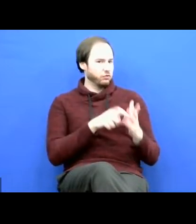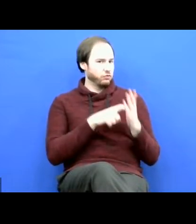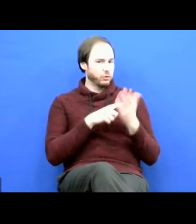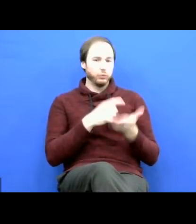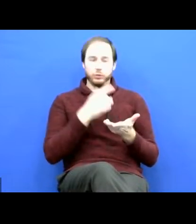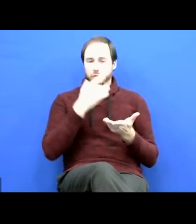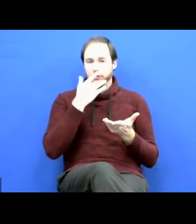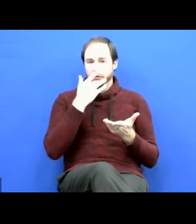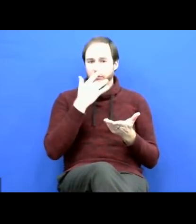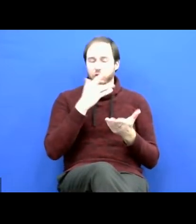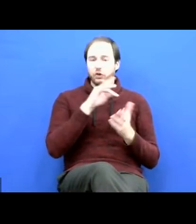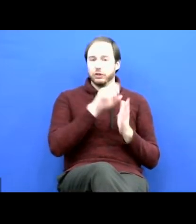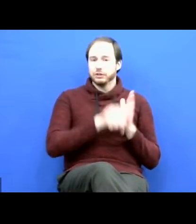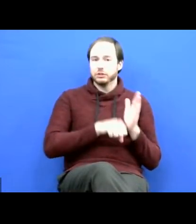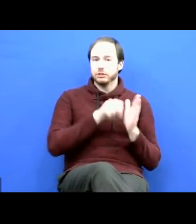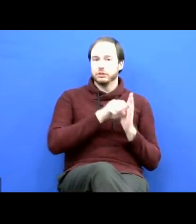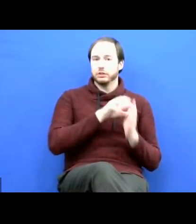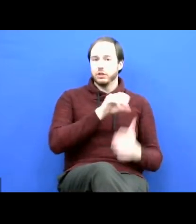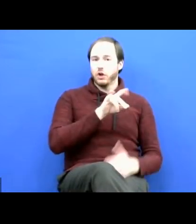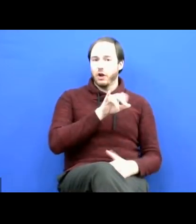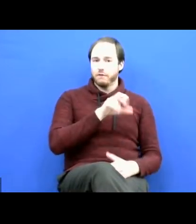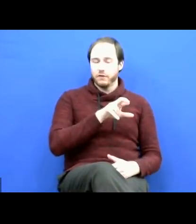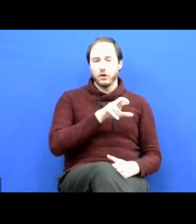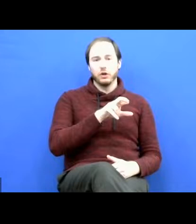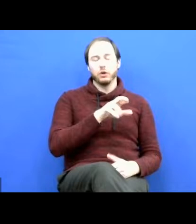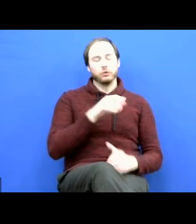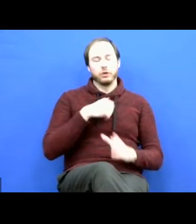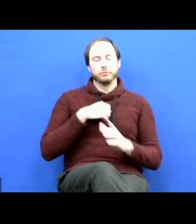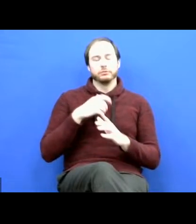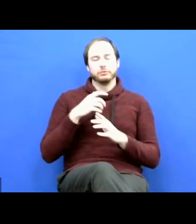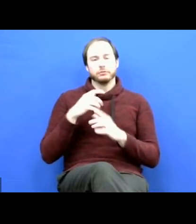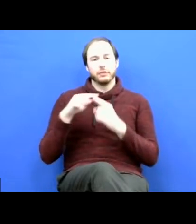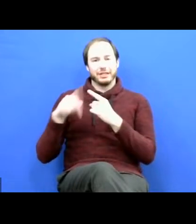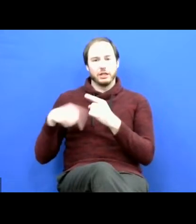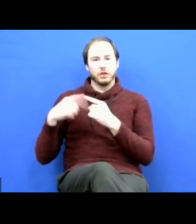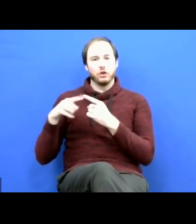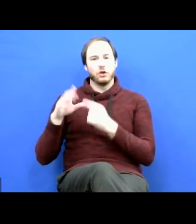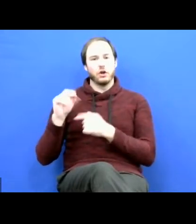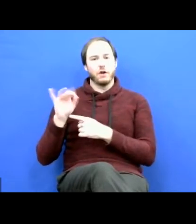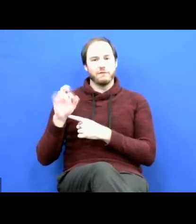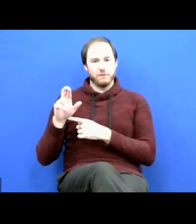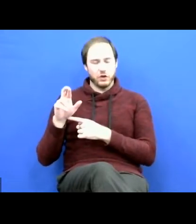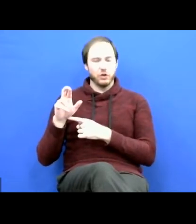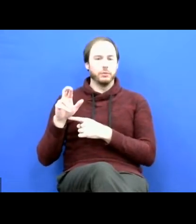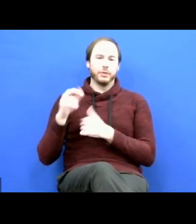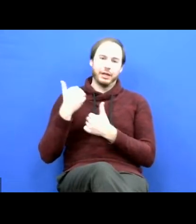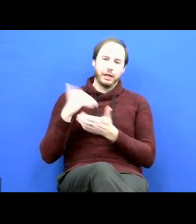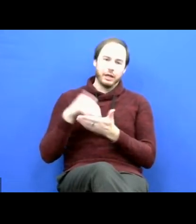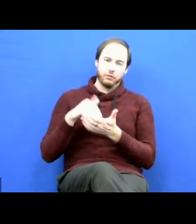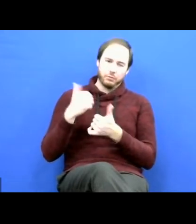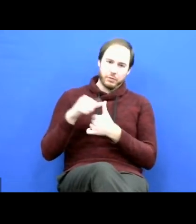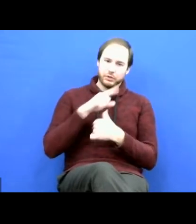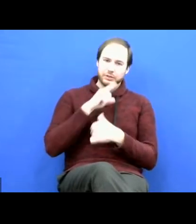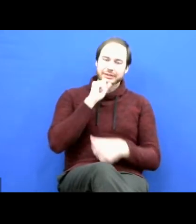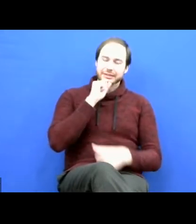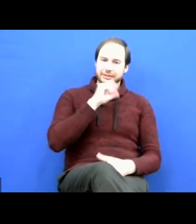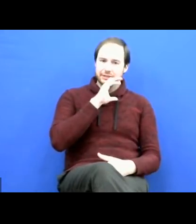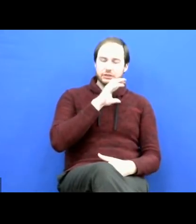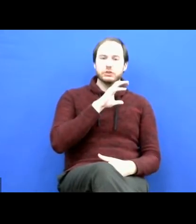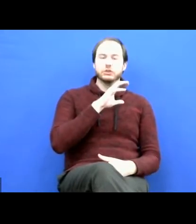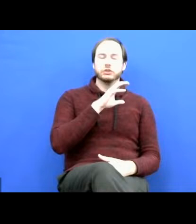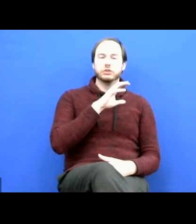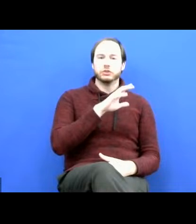be conifer, if you're afraid that, now again, it's senior apartments,